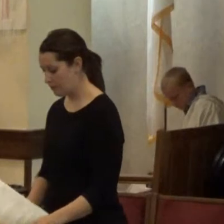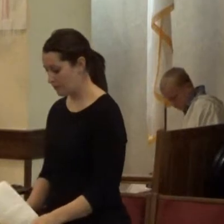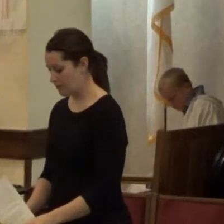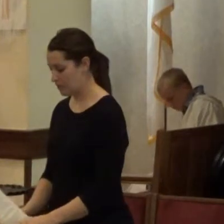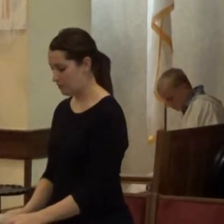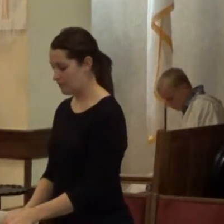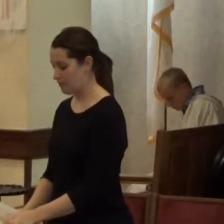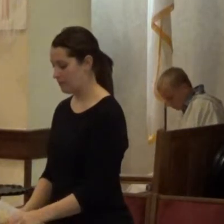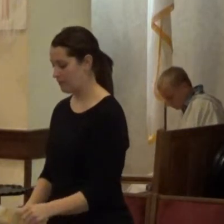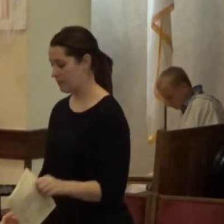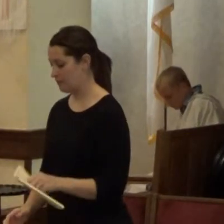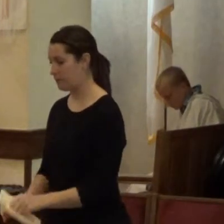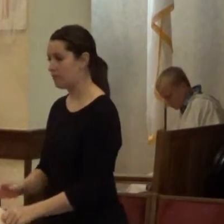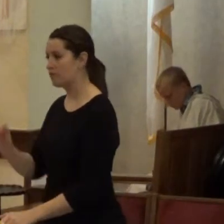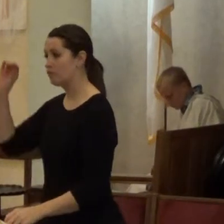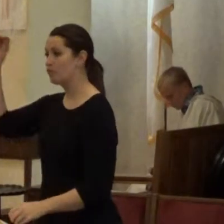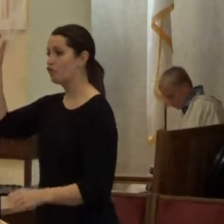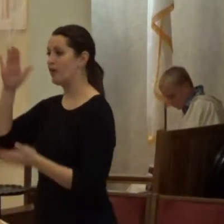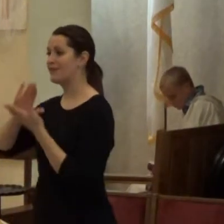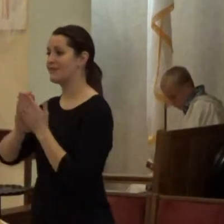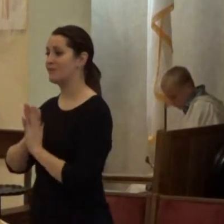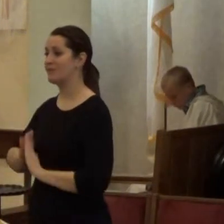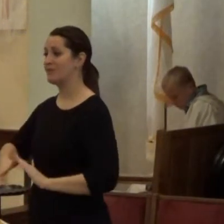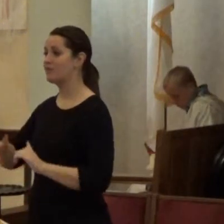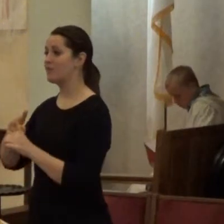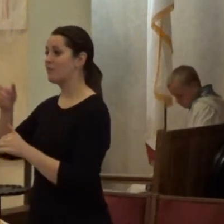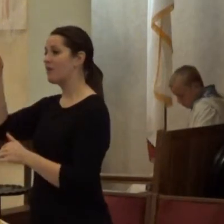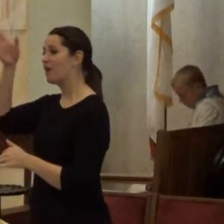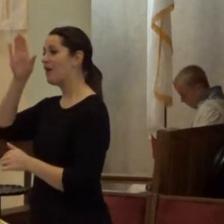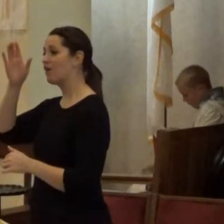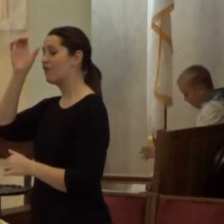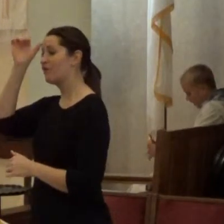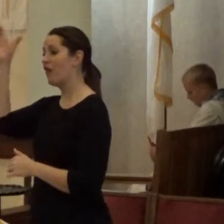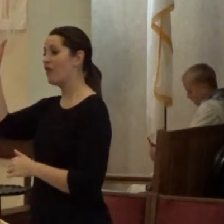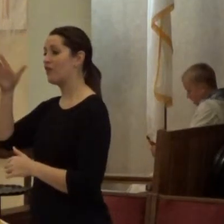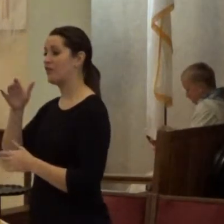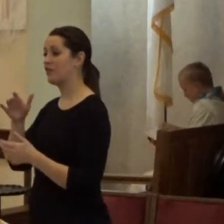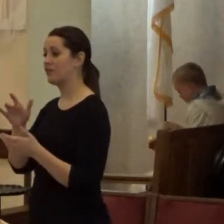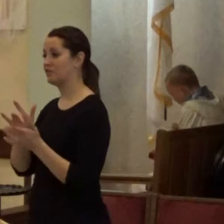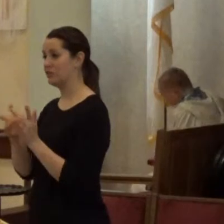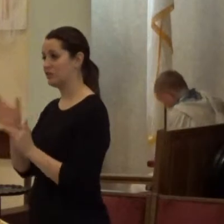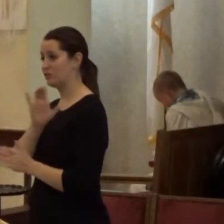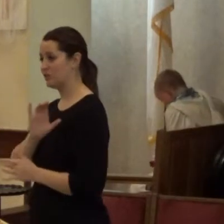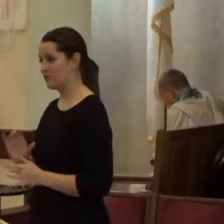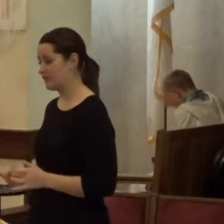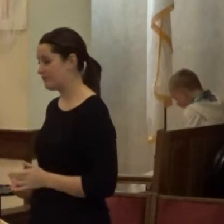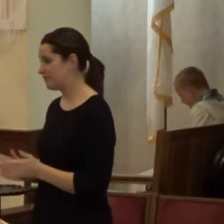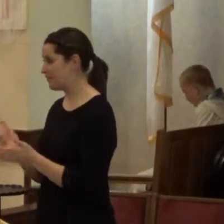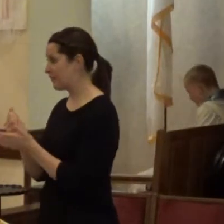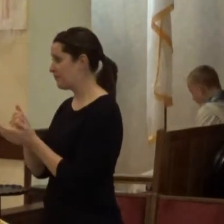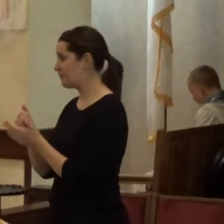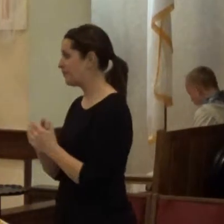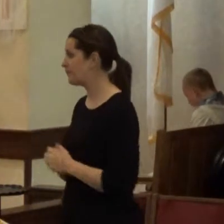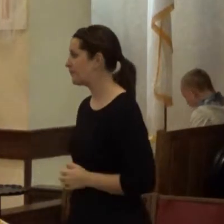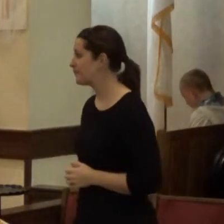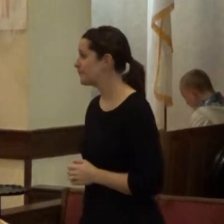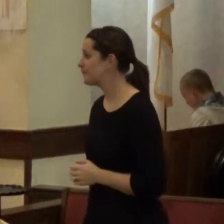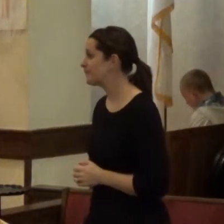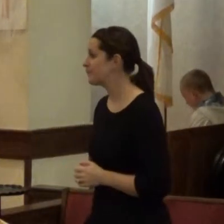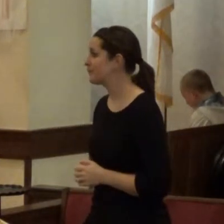Grace to you and peace from God our Father and from our precious Lord and Savior Jesus Christ. Amen.